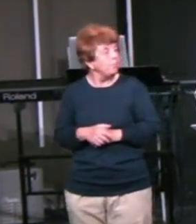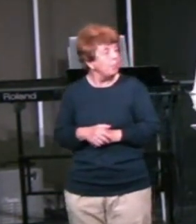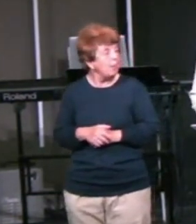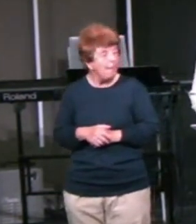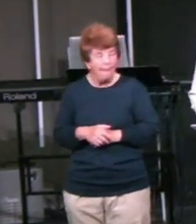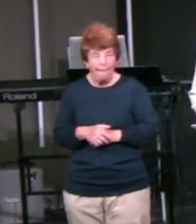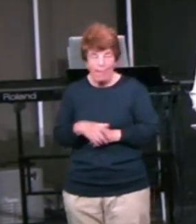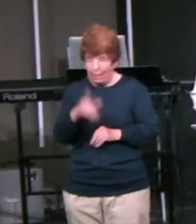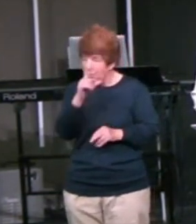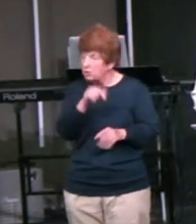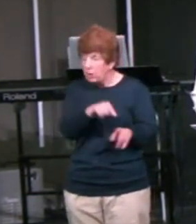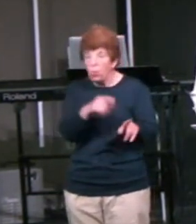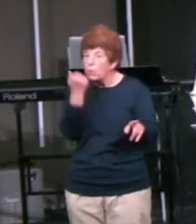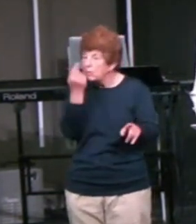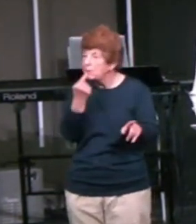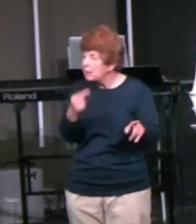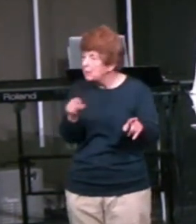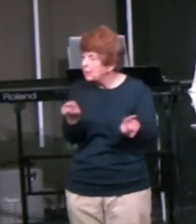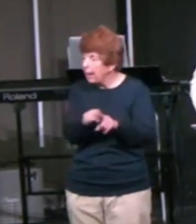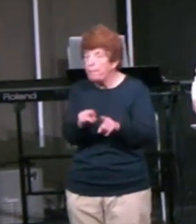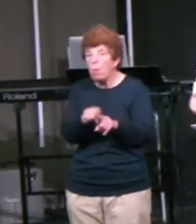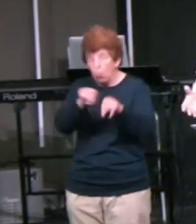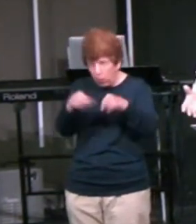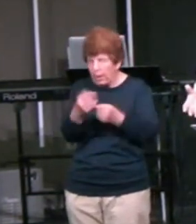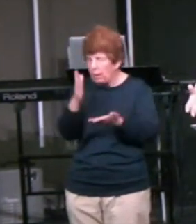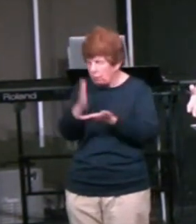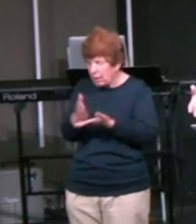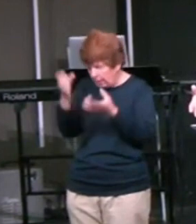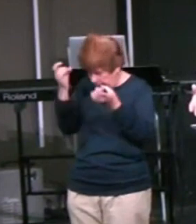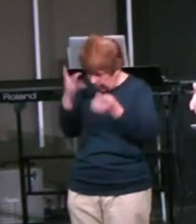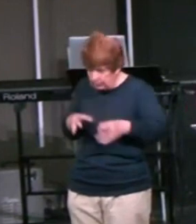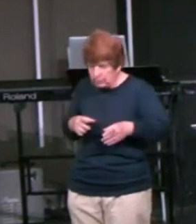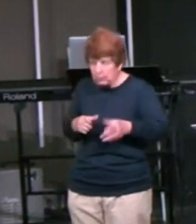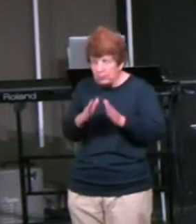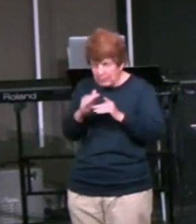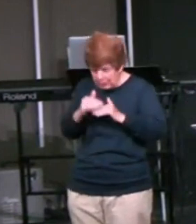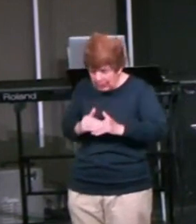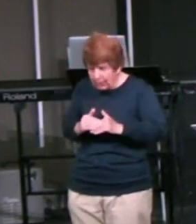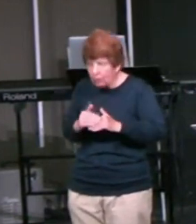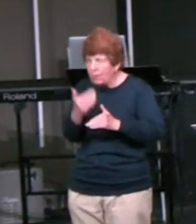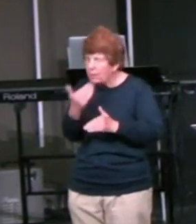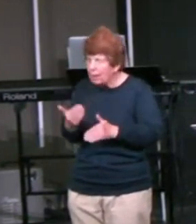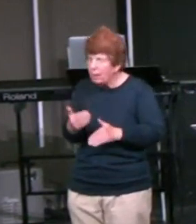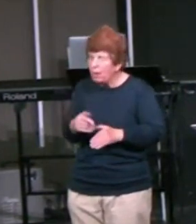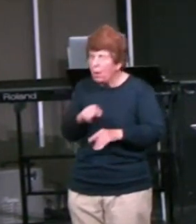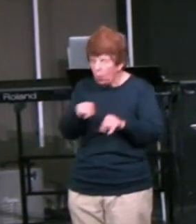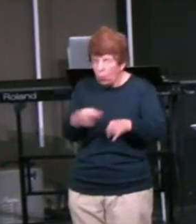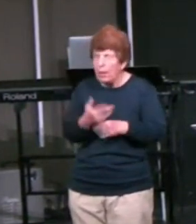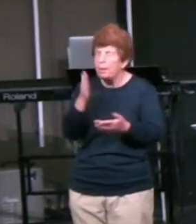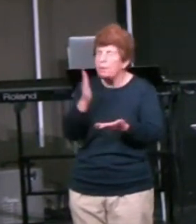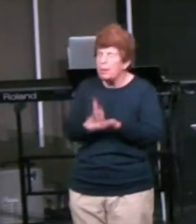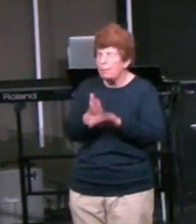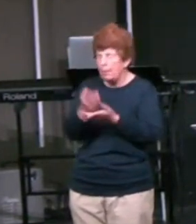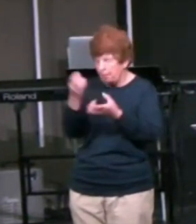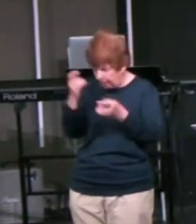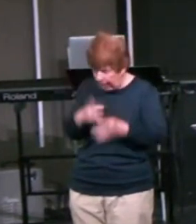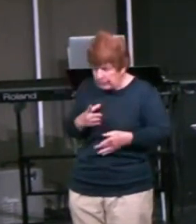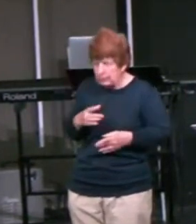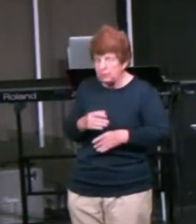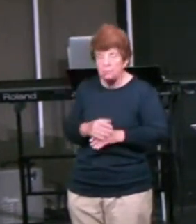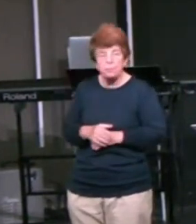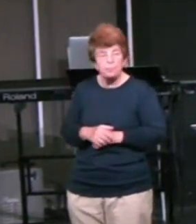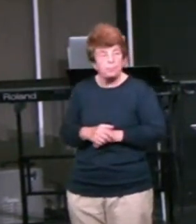That's a catch cry that she has. We'll sit down to a meal and give thanks, and she'll say, "We are very blessed."